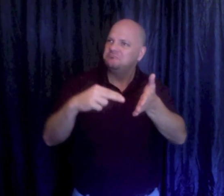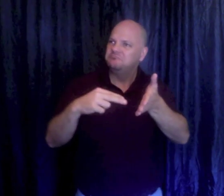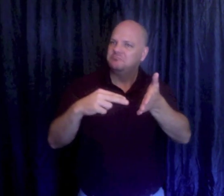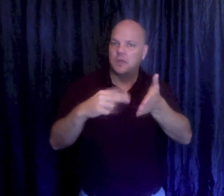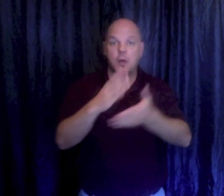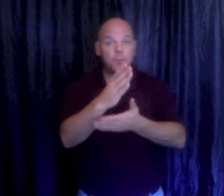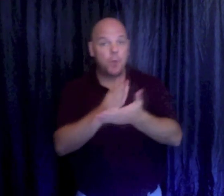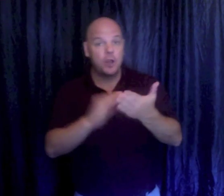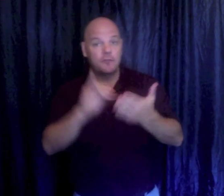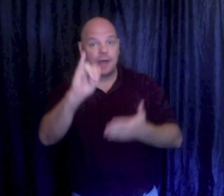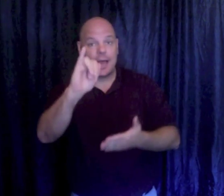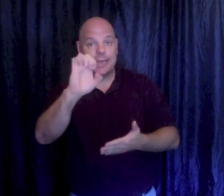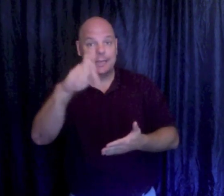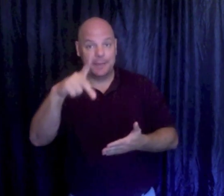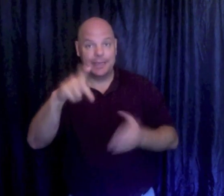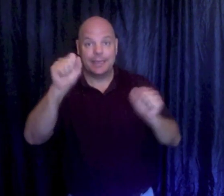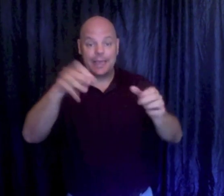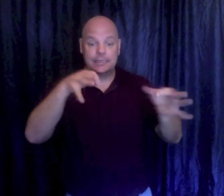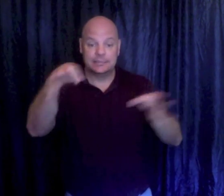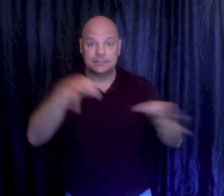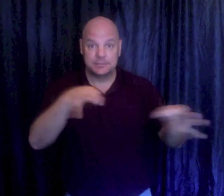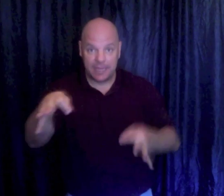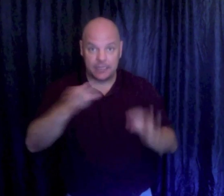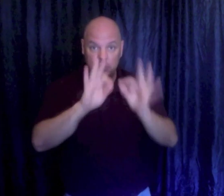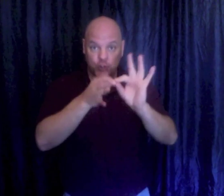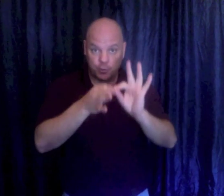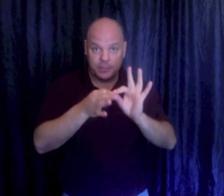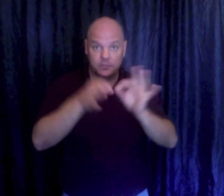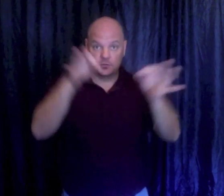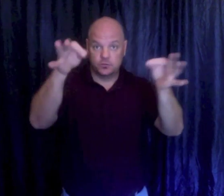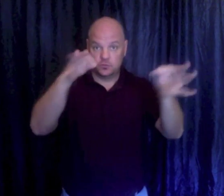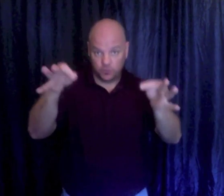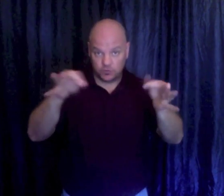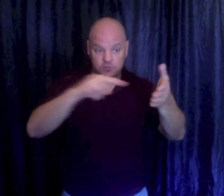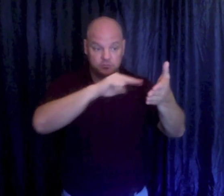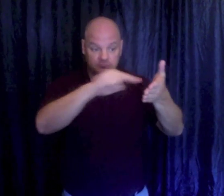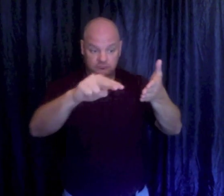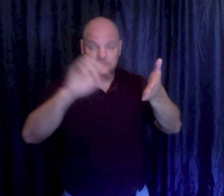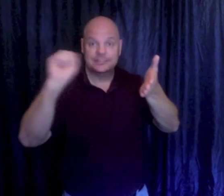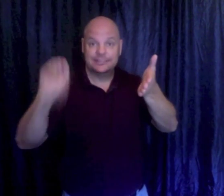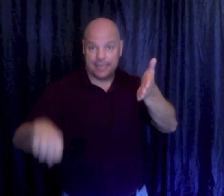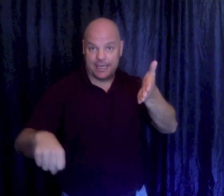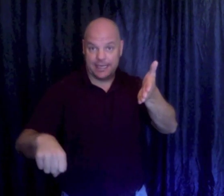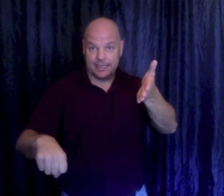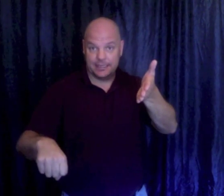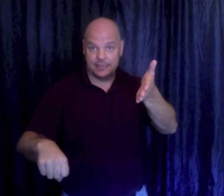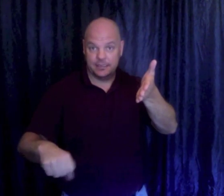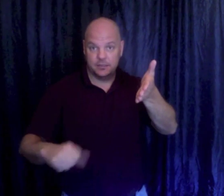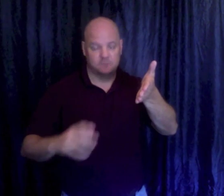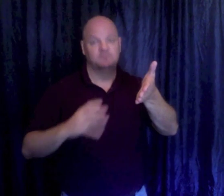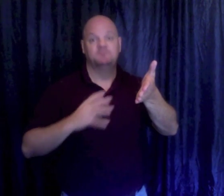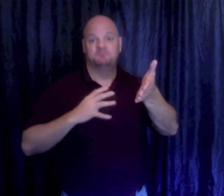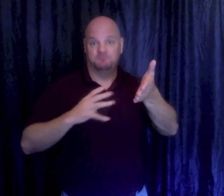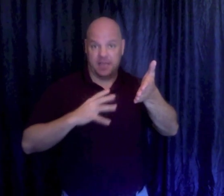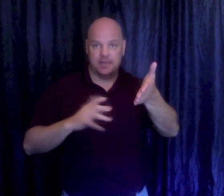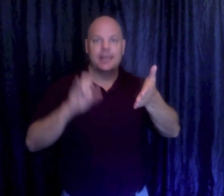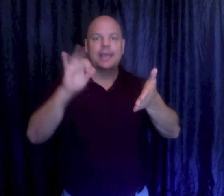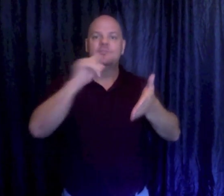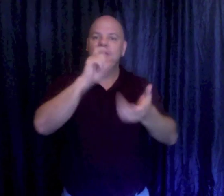IEP, and you can interpret the directions. As long as you're not giving too much, as long